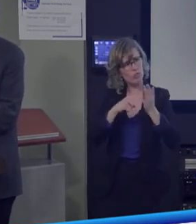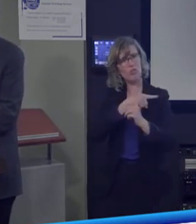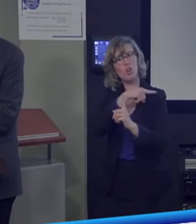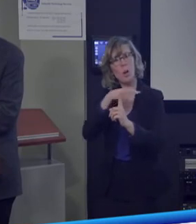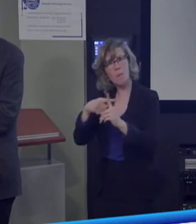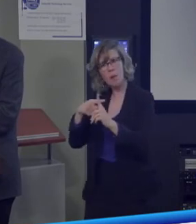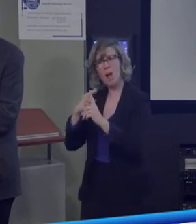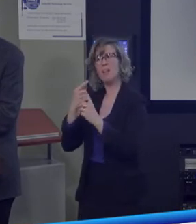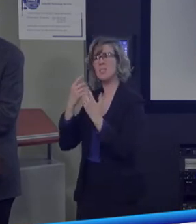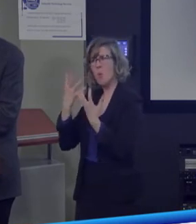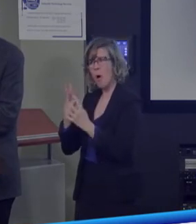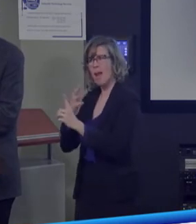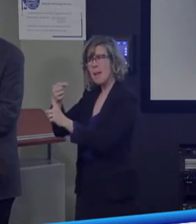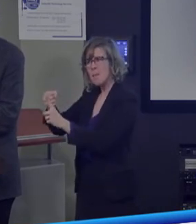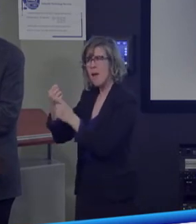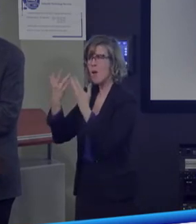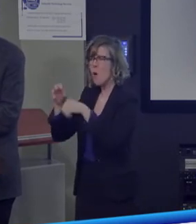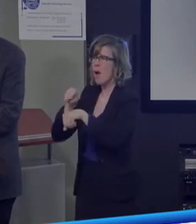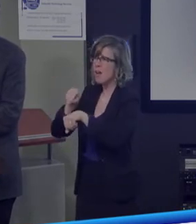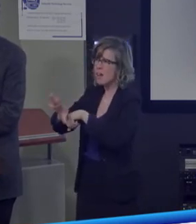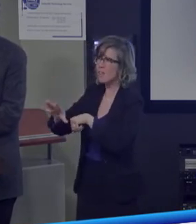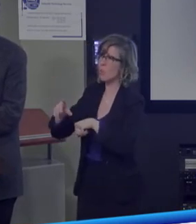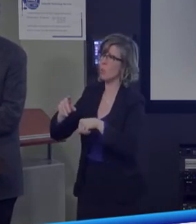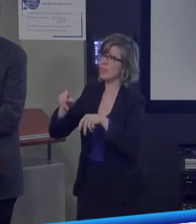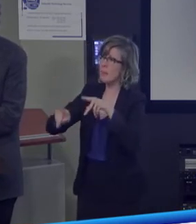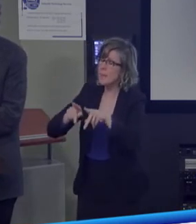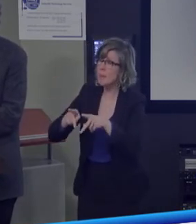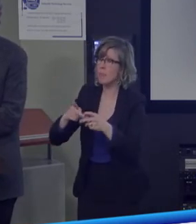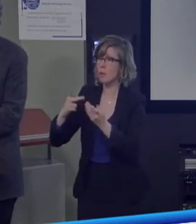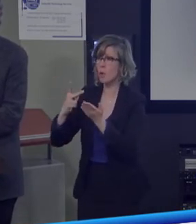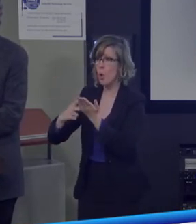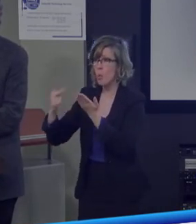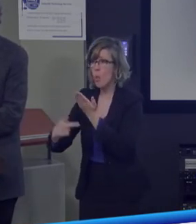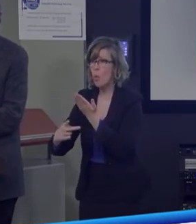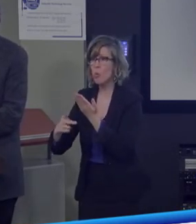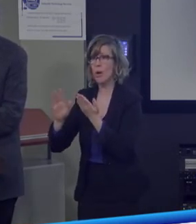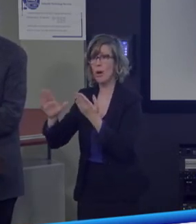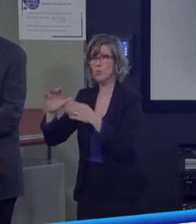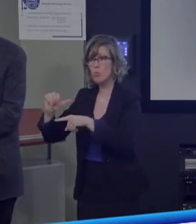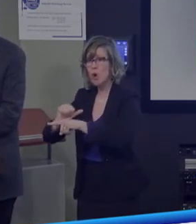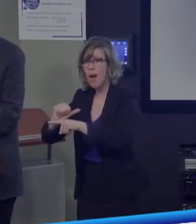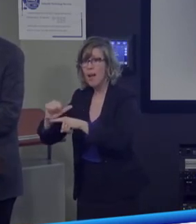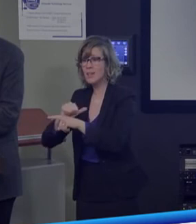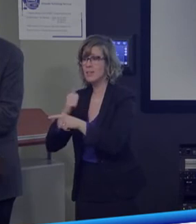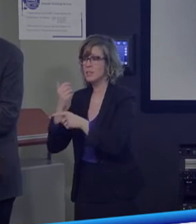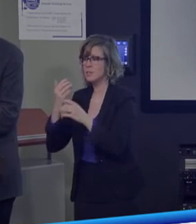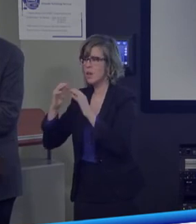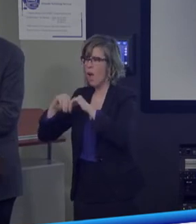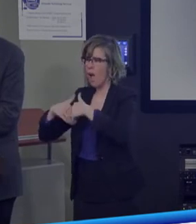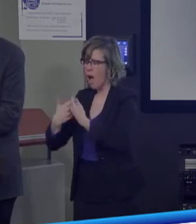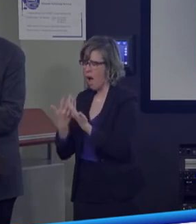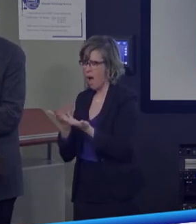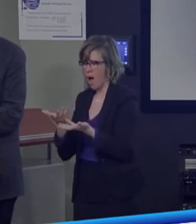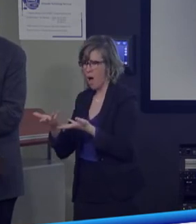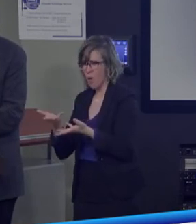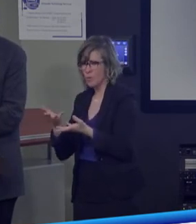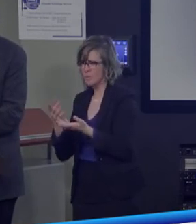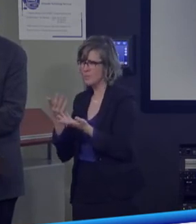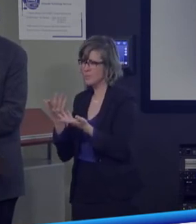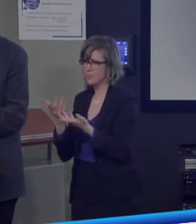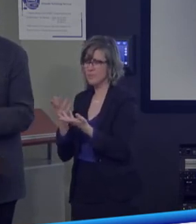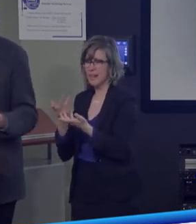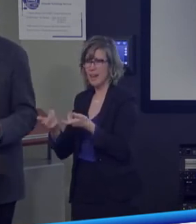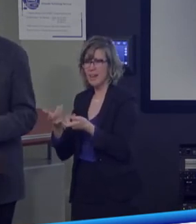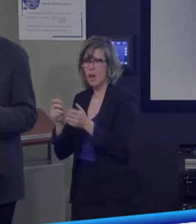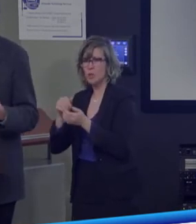having a real impact on programs and on people and on the practice of dealing with students who are